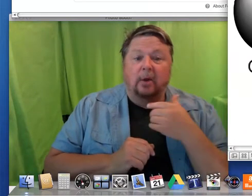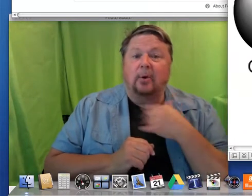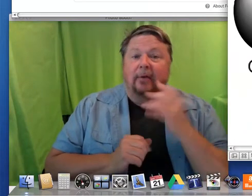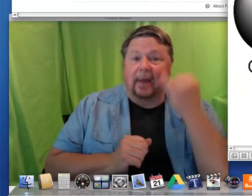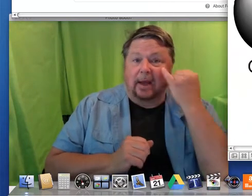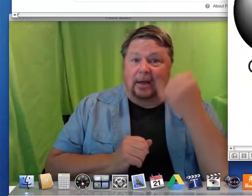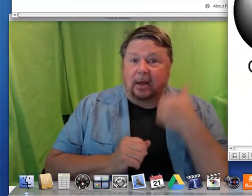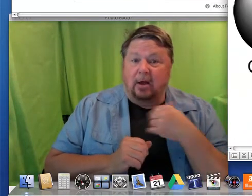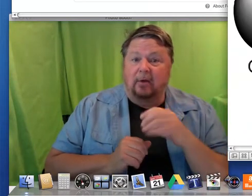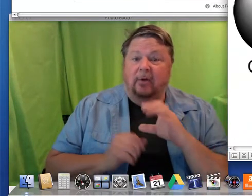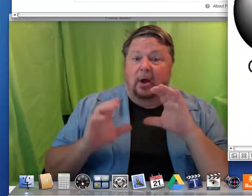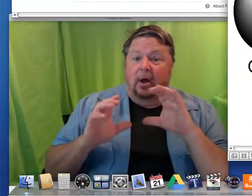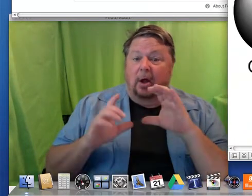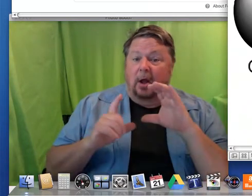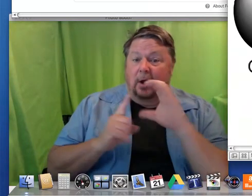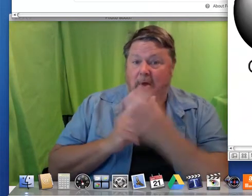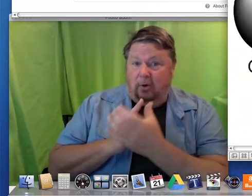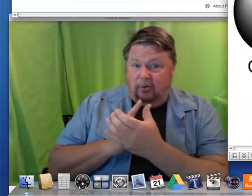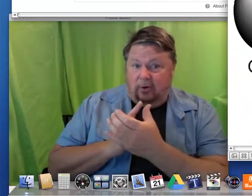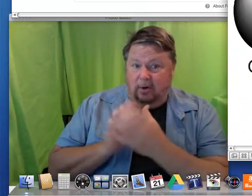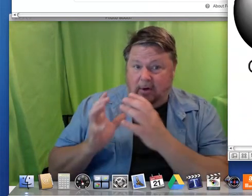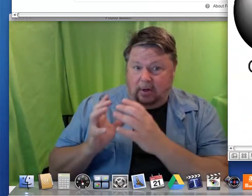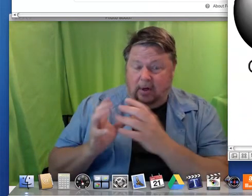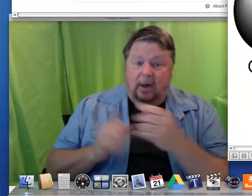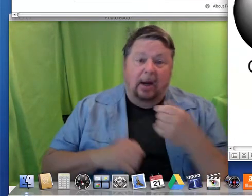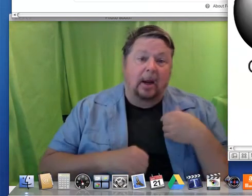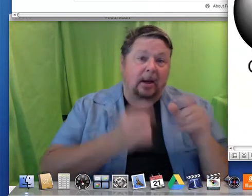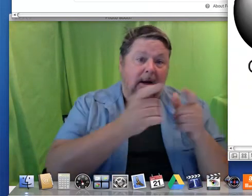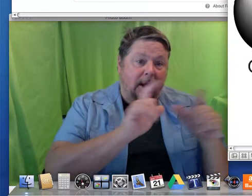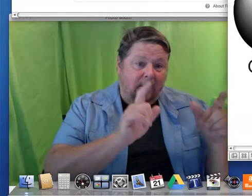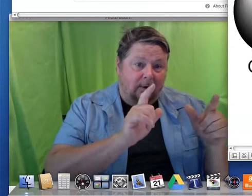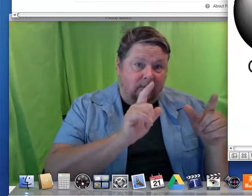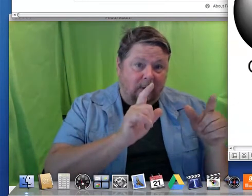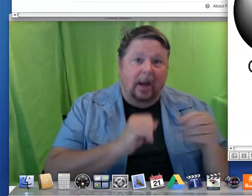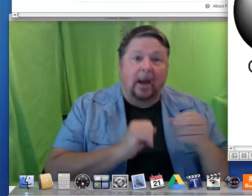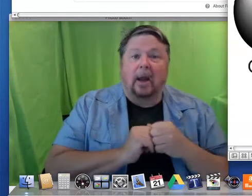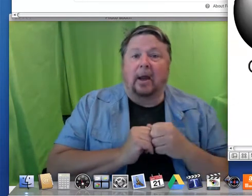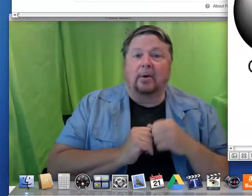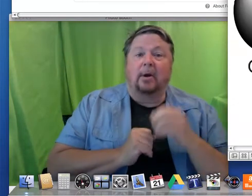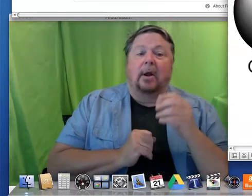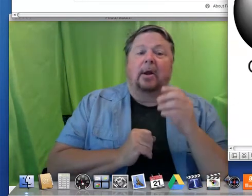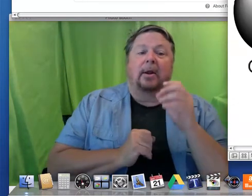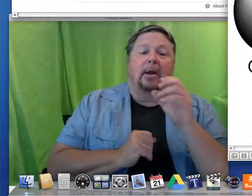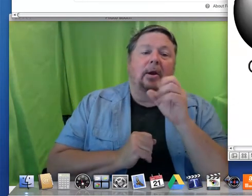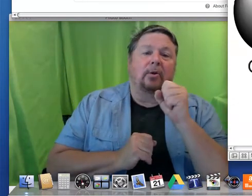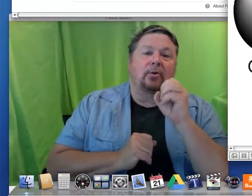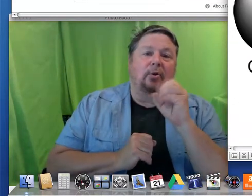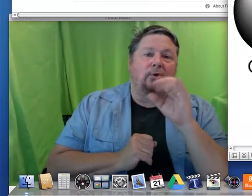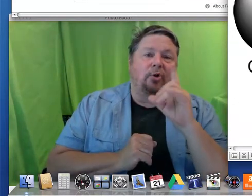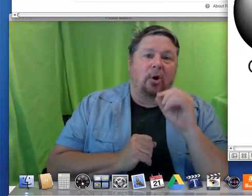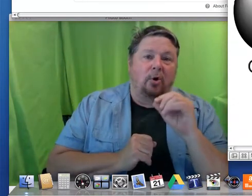So we have the idea of a culture, a language, and the